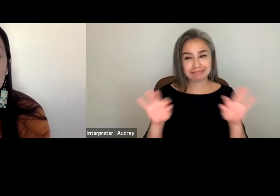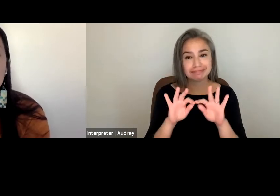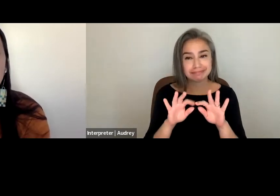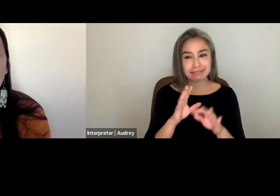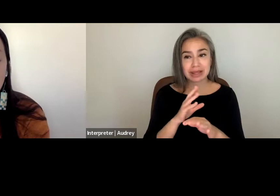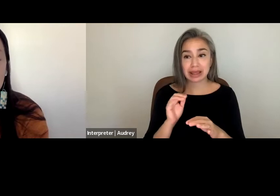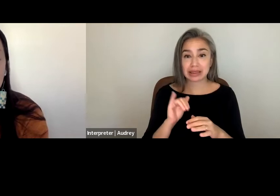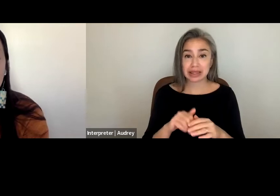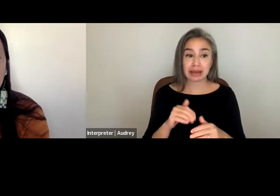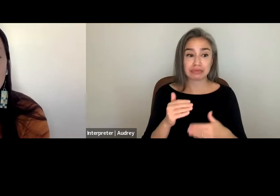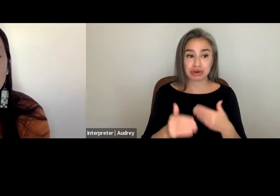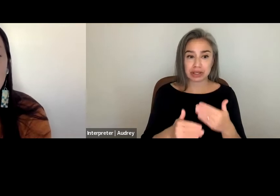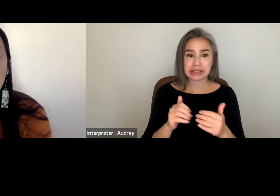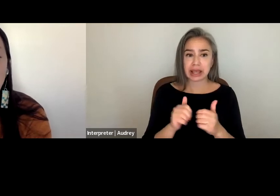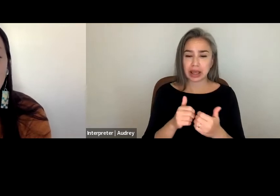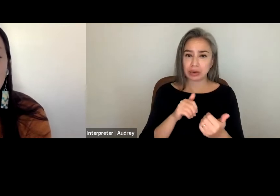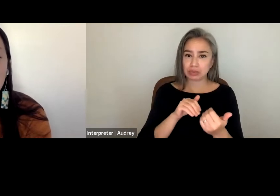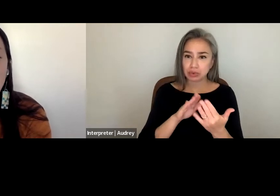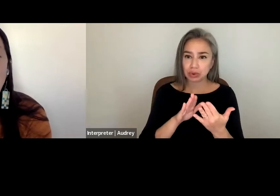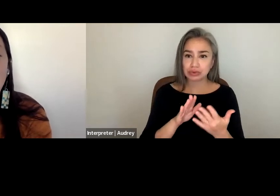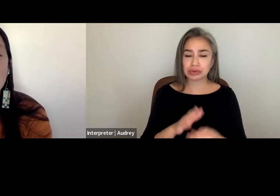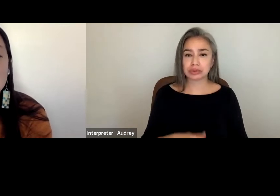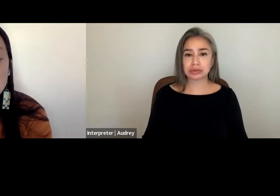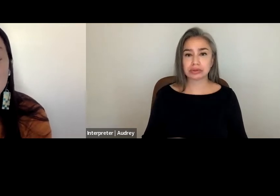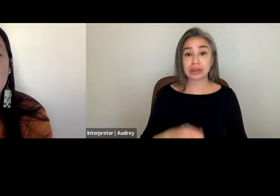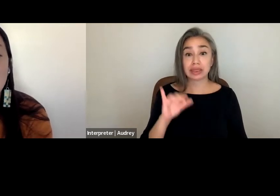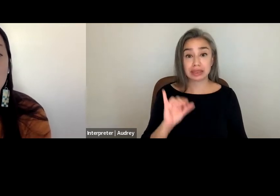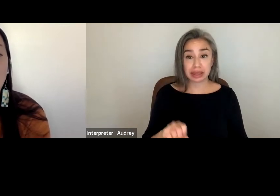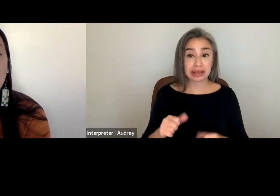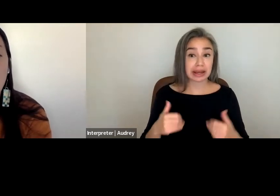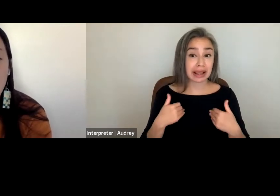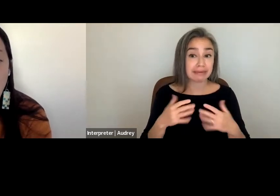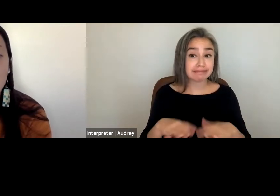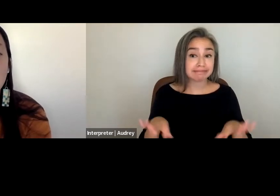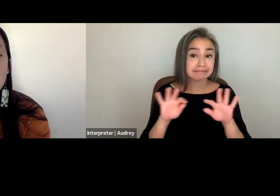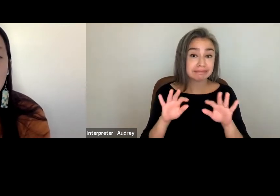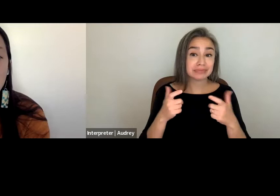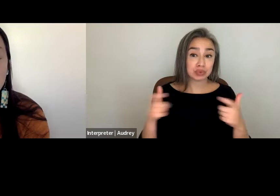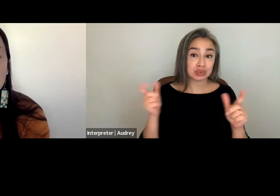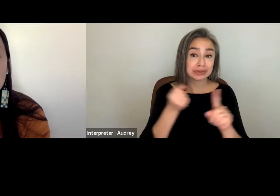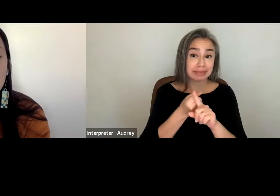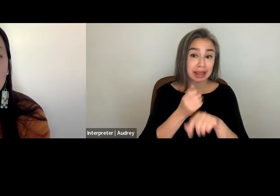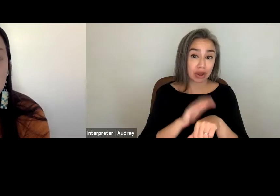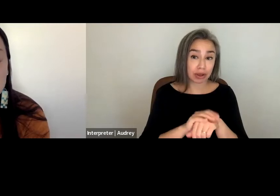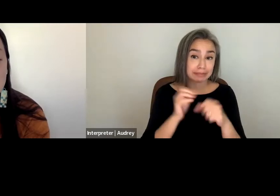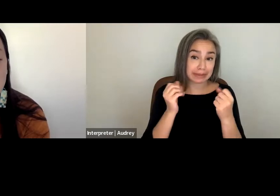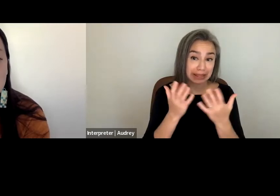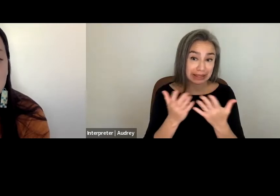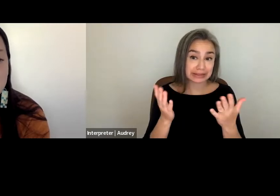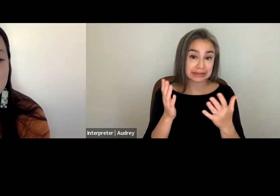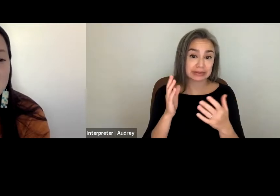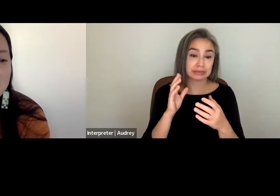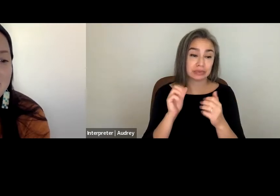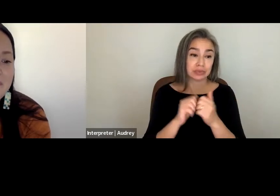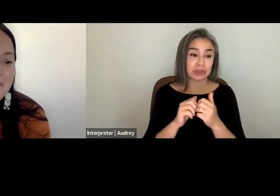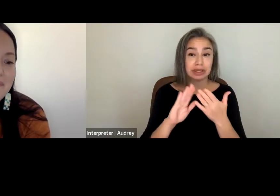the process of how it is approached can have significant impact on all of these elements in community